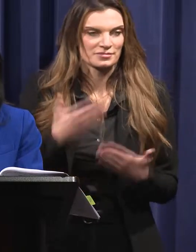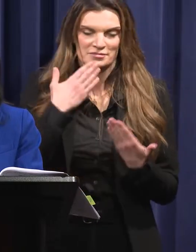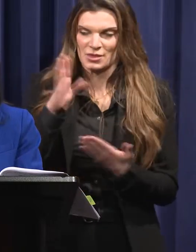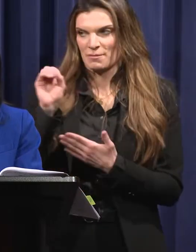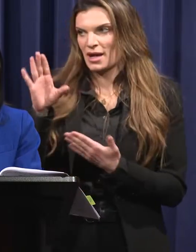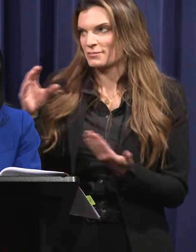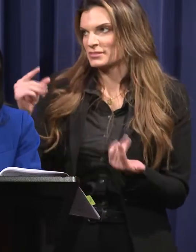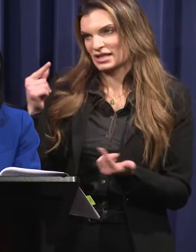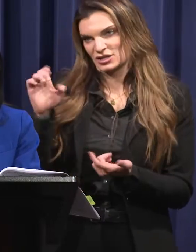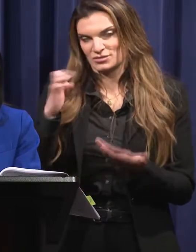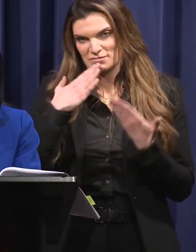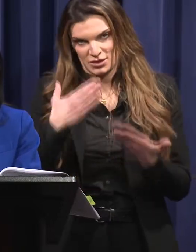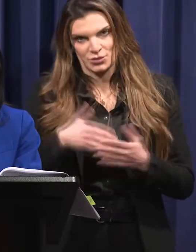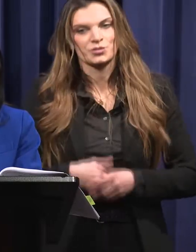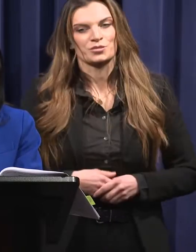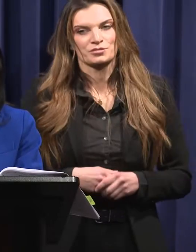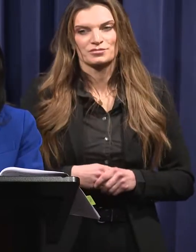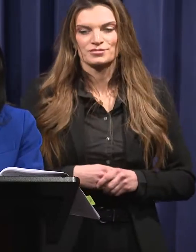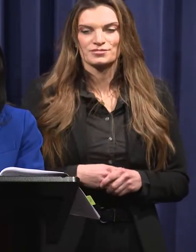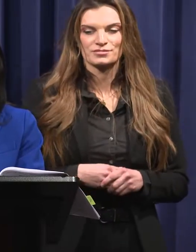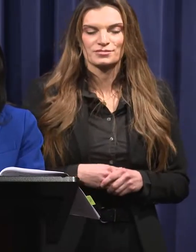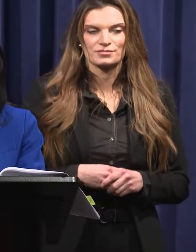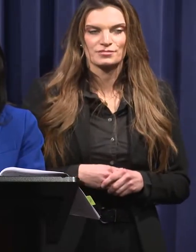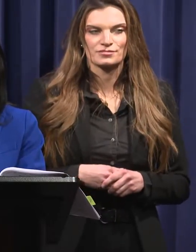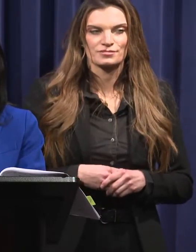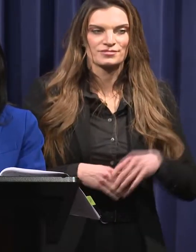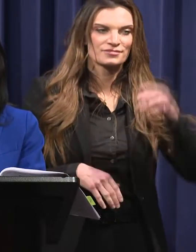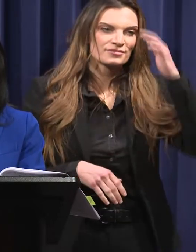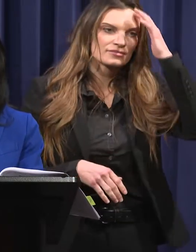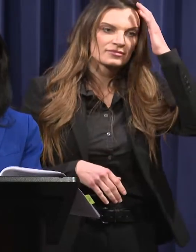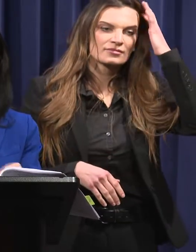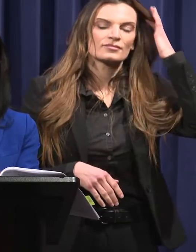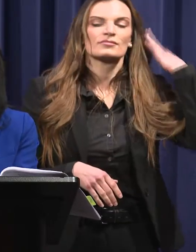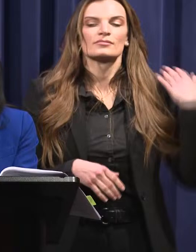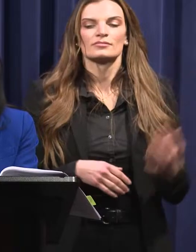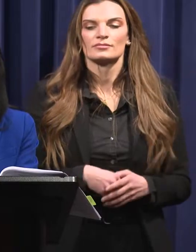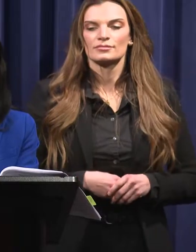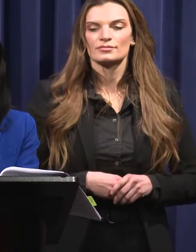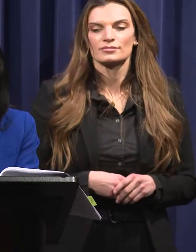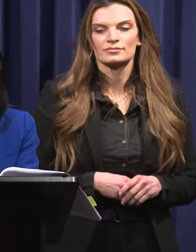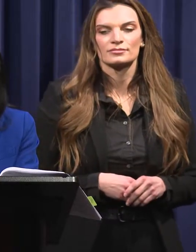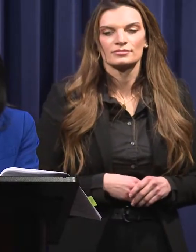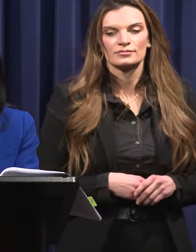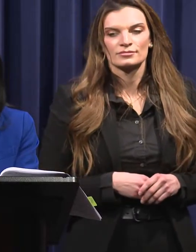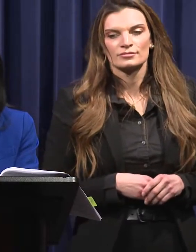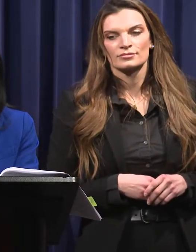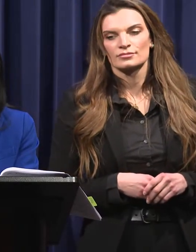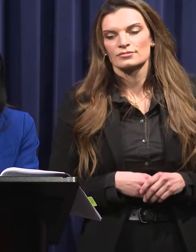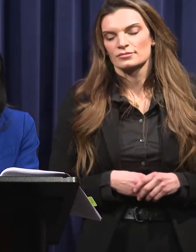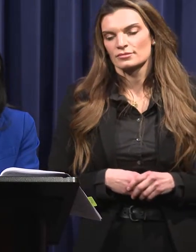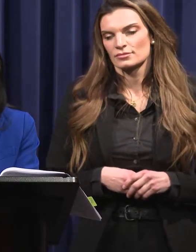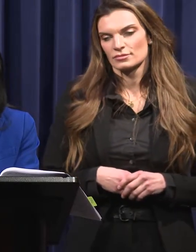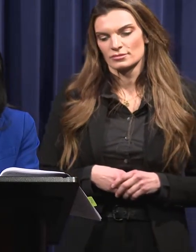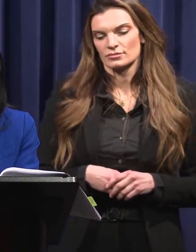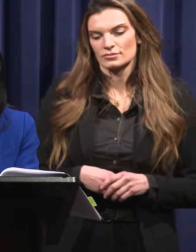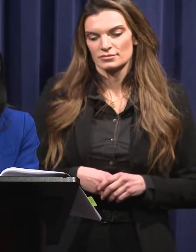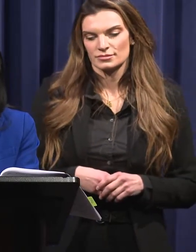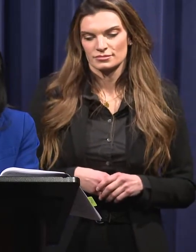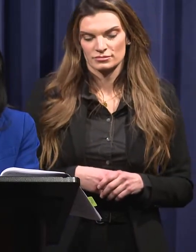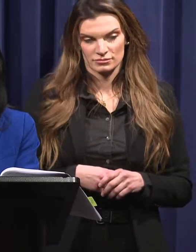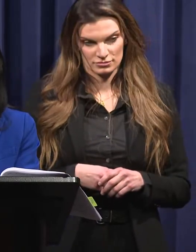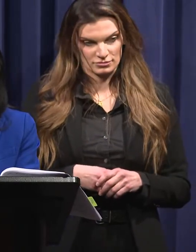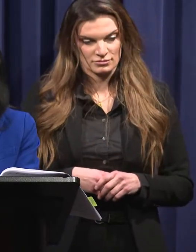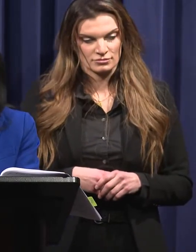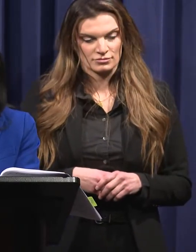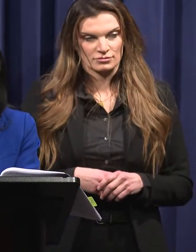Bob, wherever you are. So one striking conclusion